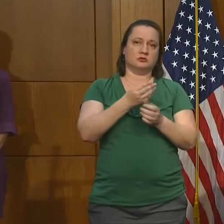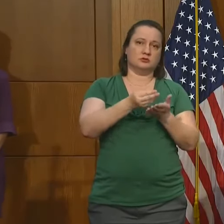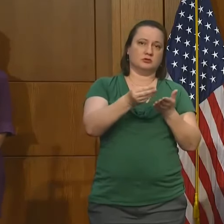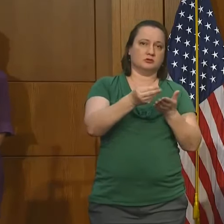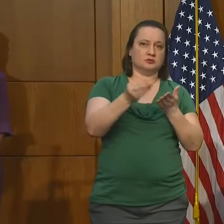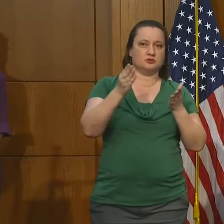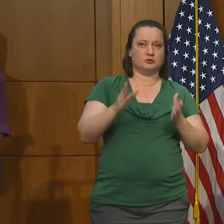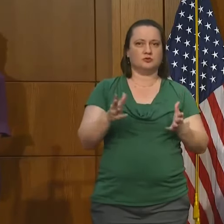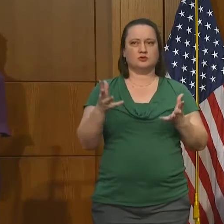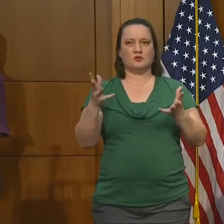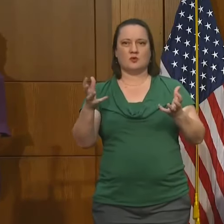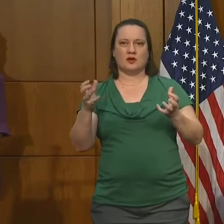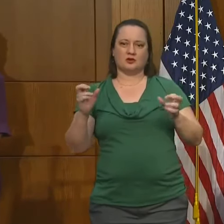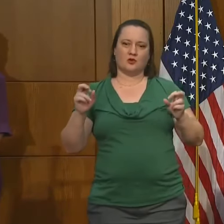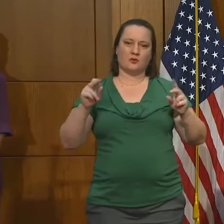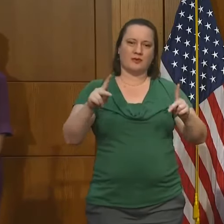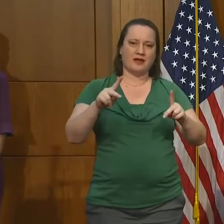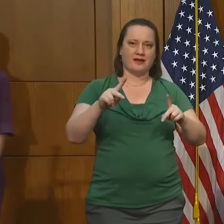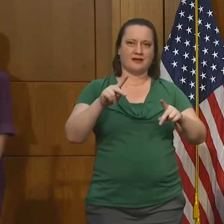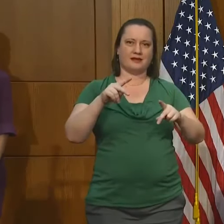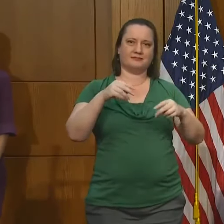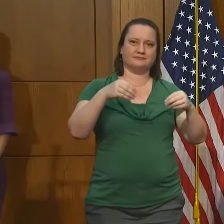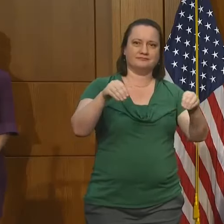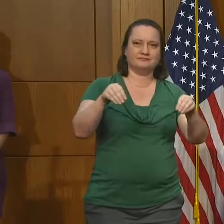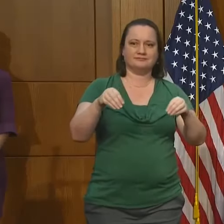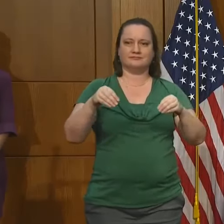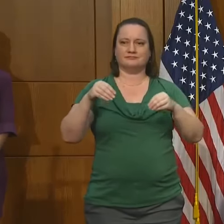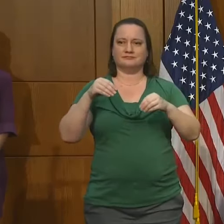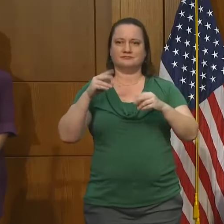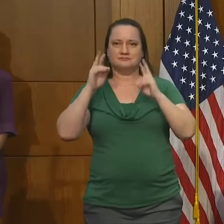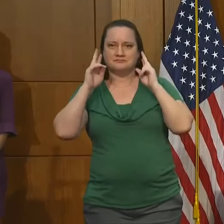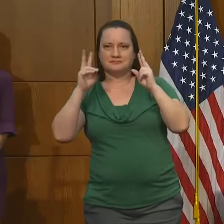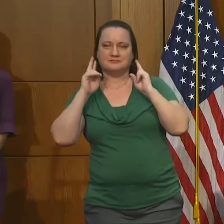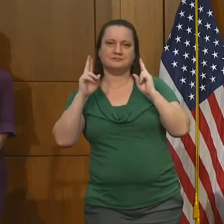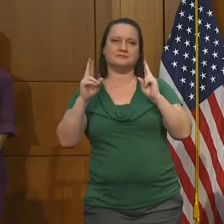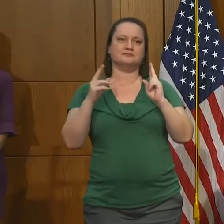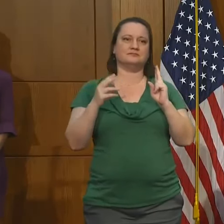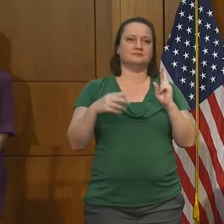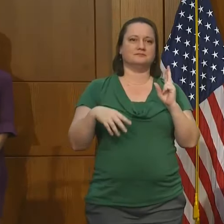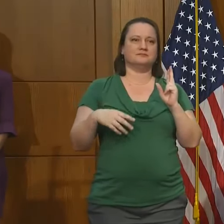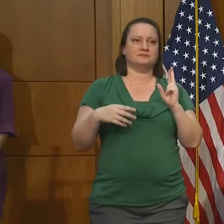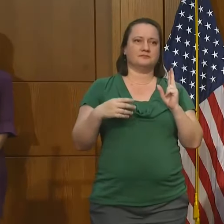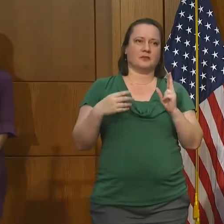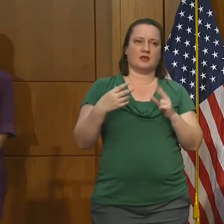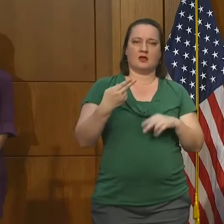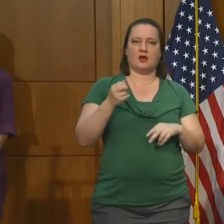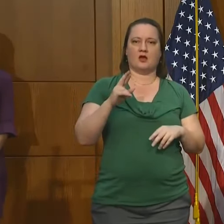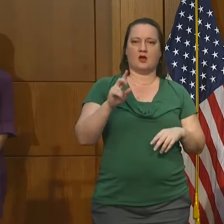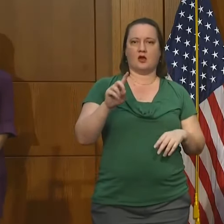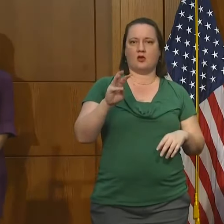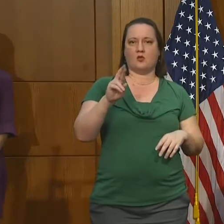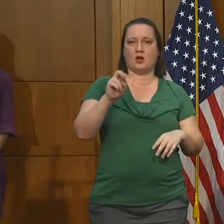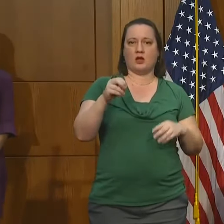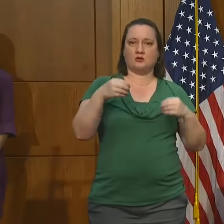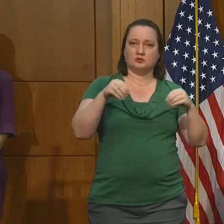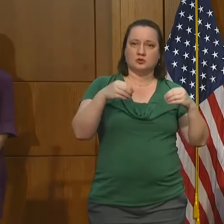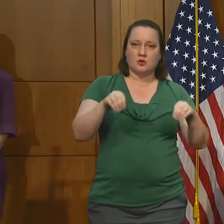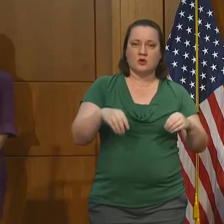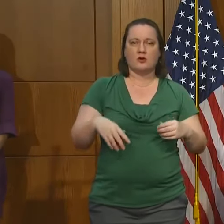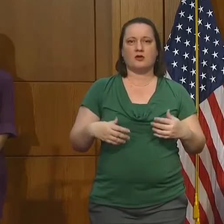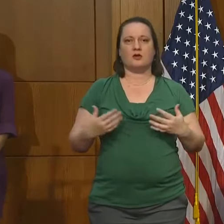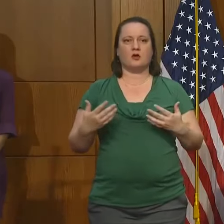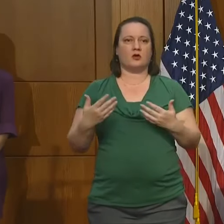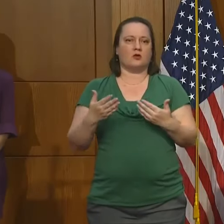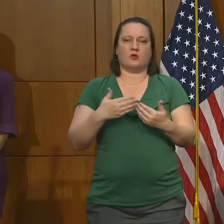get back into the businesses, that want to go back into the barbershop or the hardware store